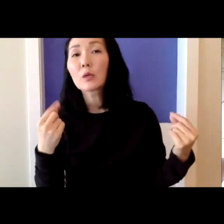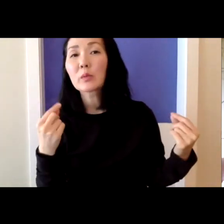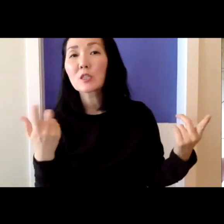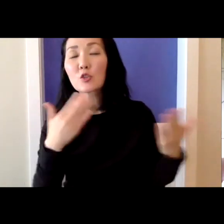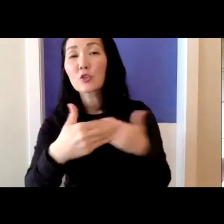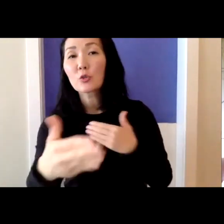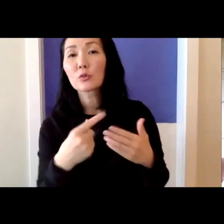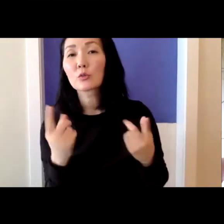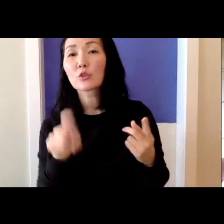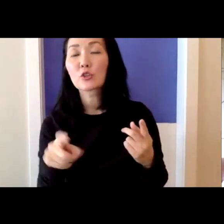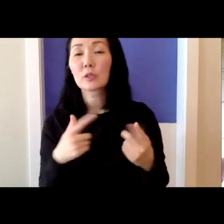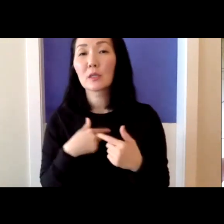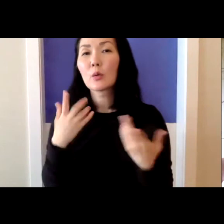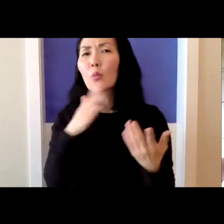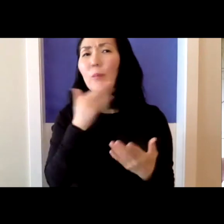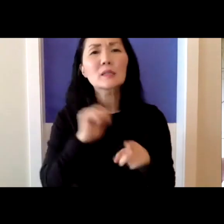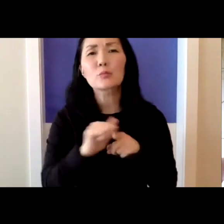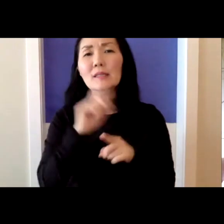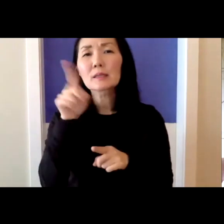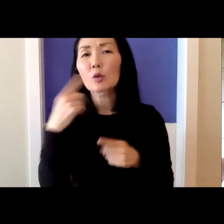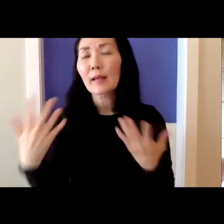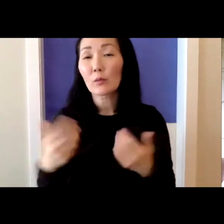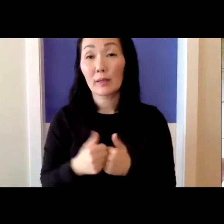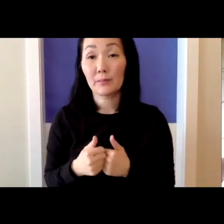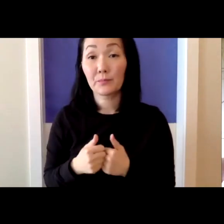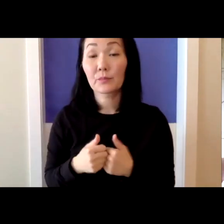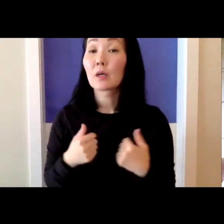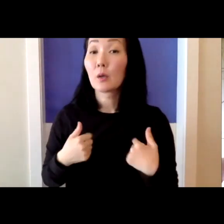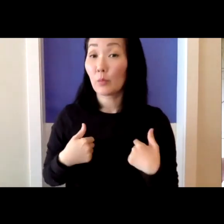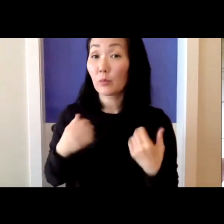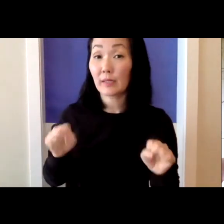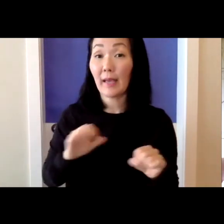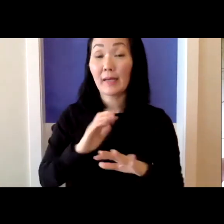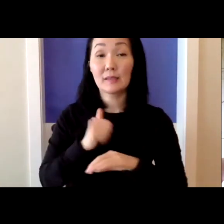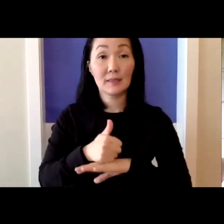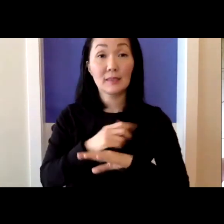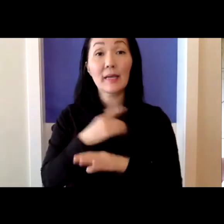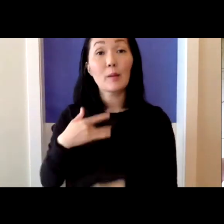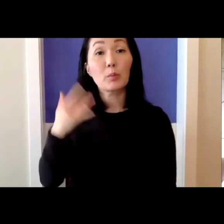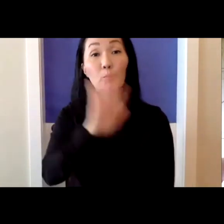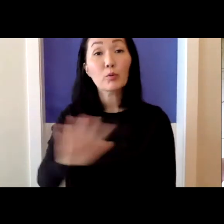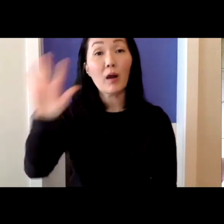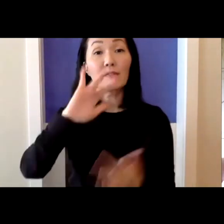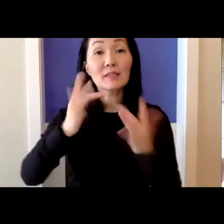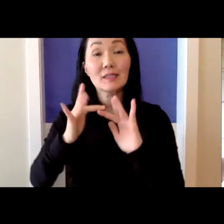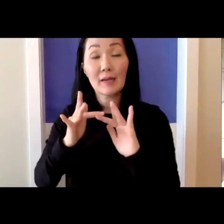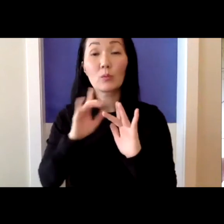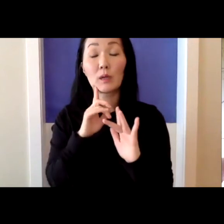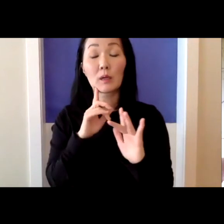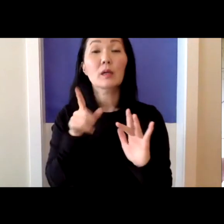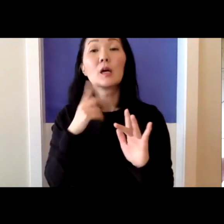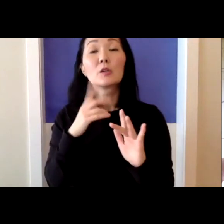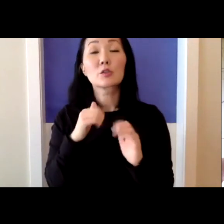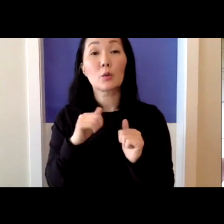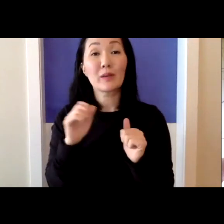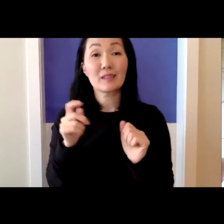provide answers and best practices. We can convene a province-wide network around low-barrier employment to ensure that we're addressing this provincial issue with a